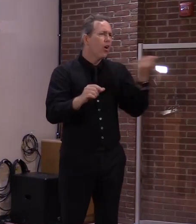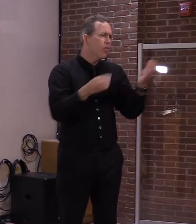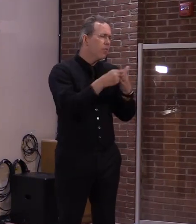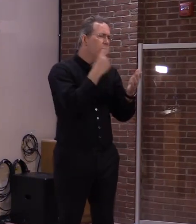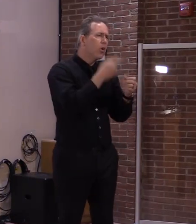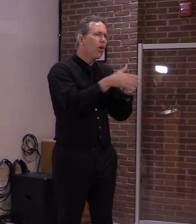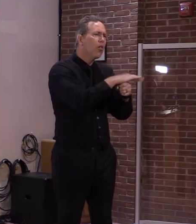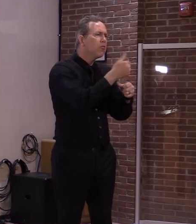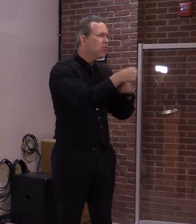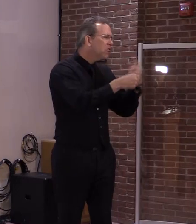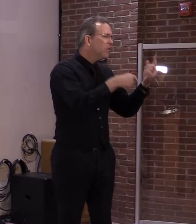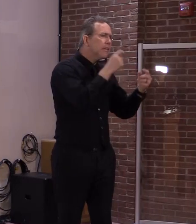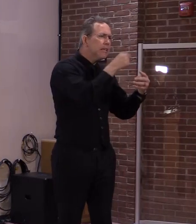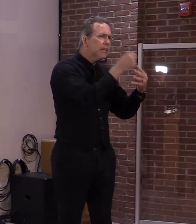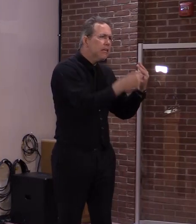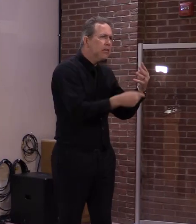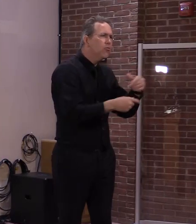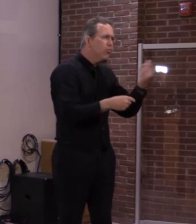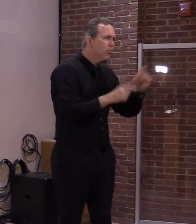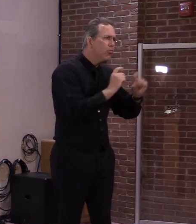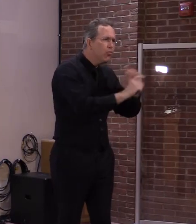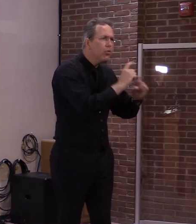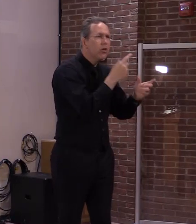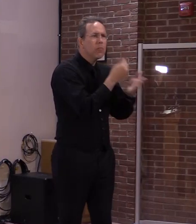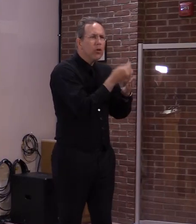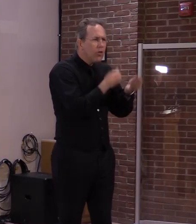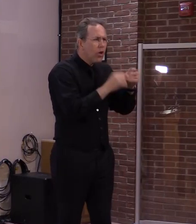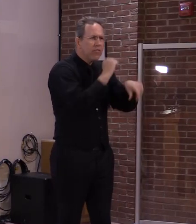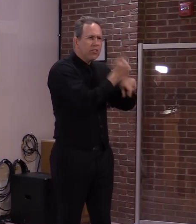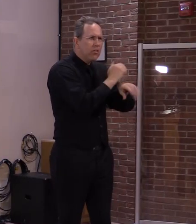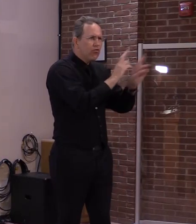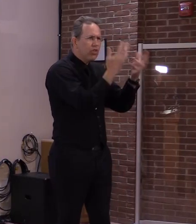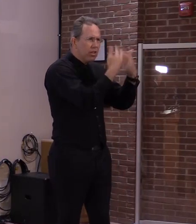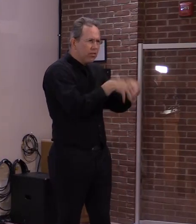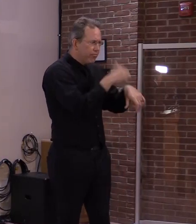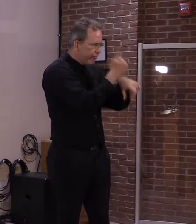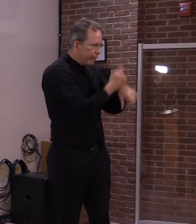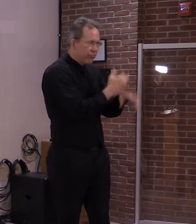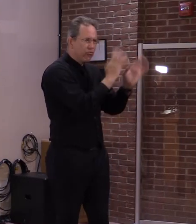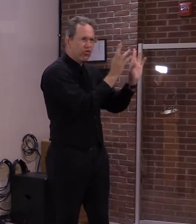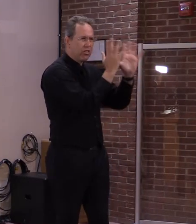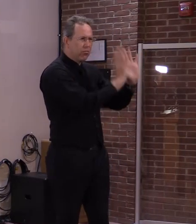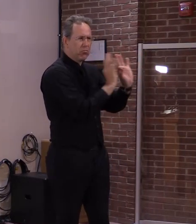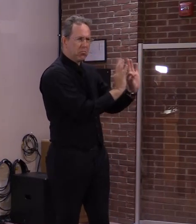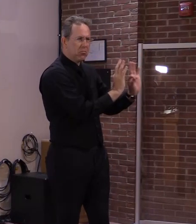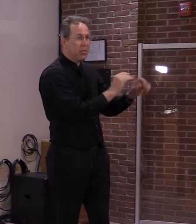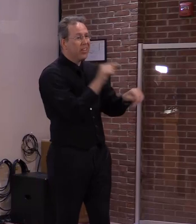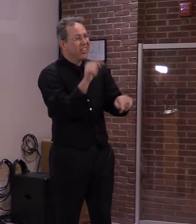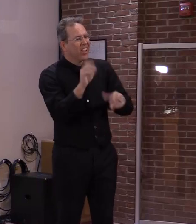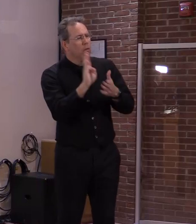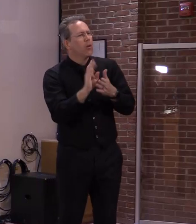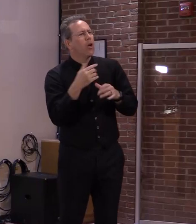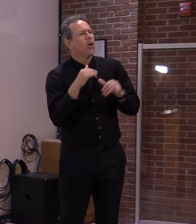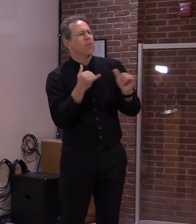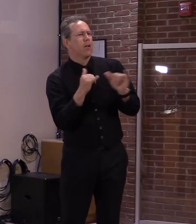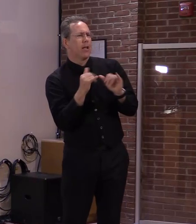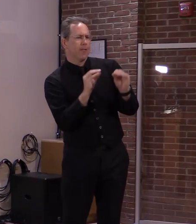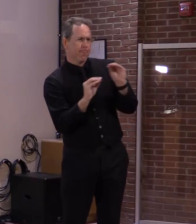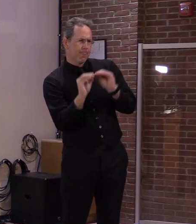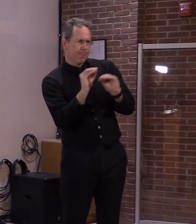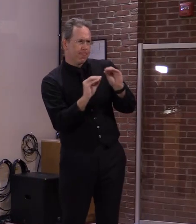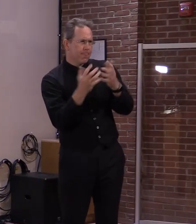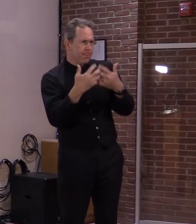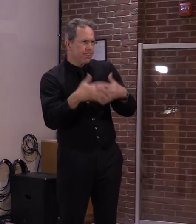I've proven, I guess, if you look back over the last 4 years, that if I feel strongly about